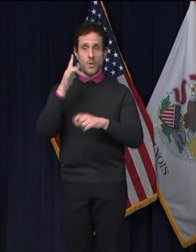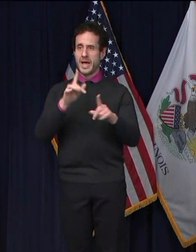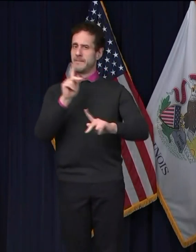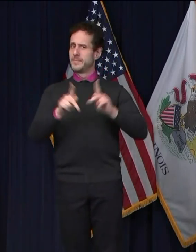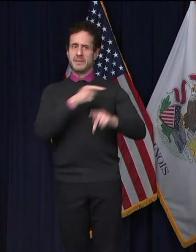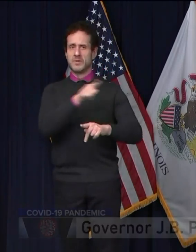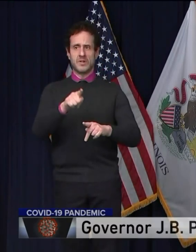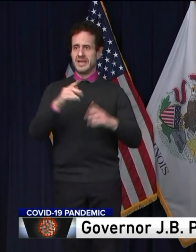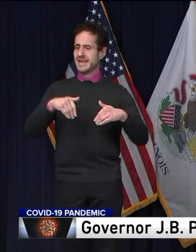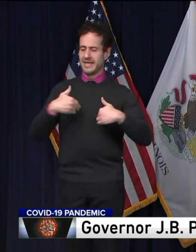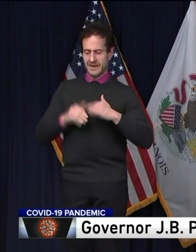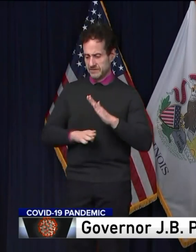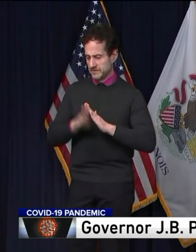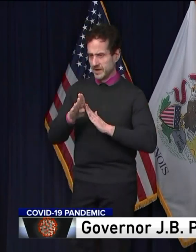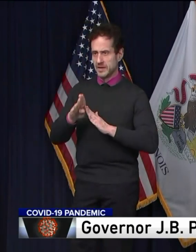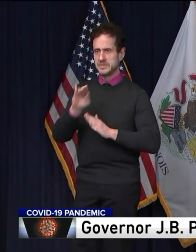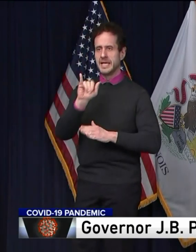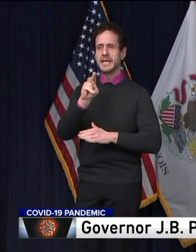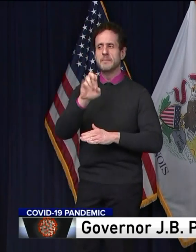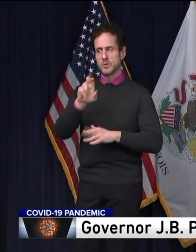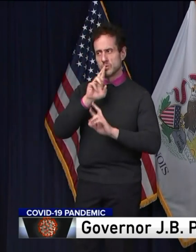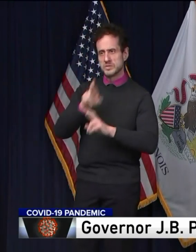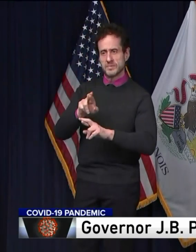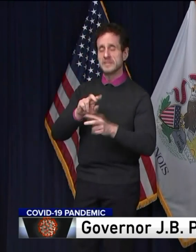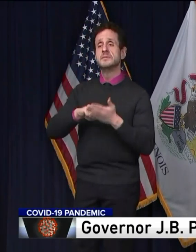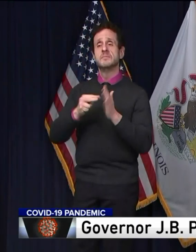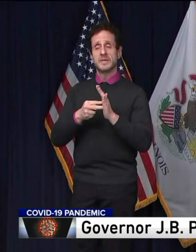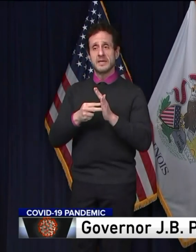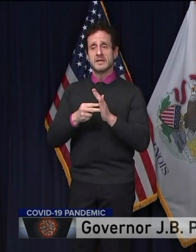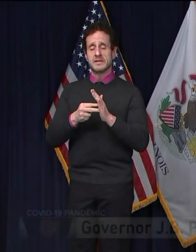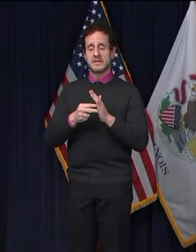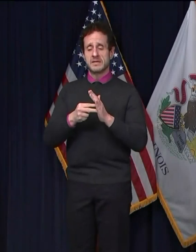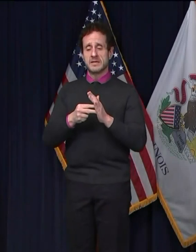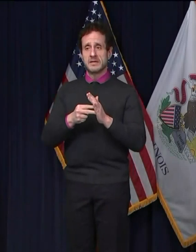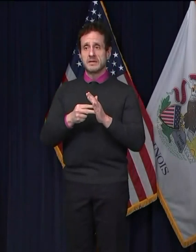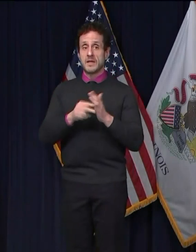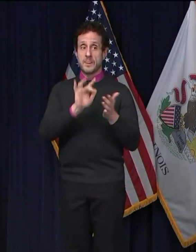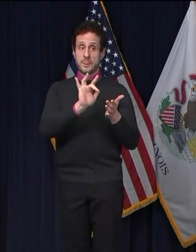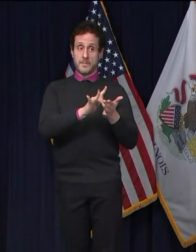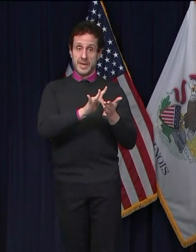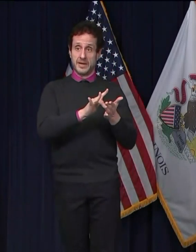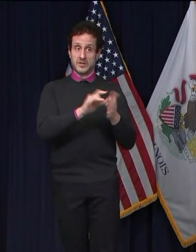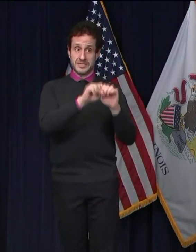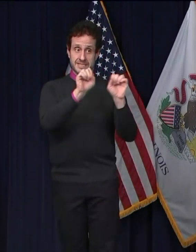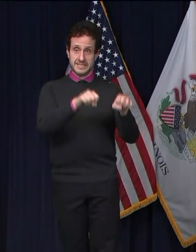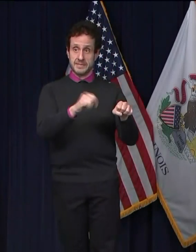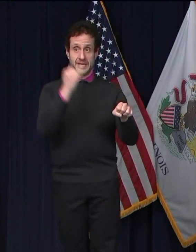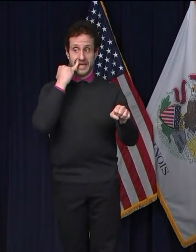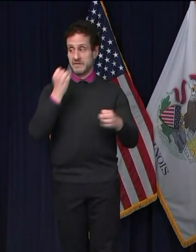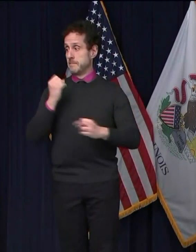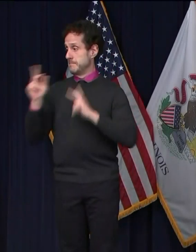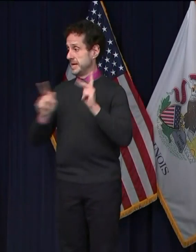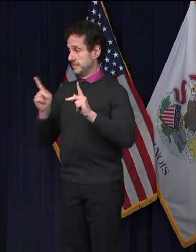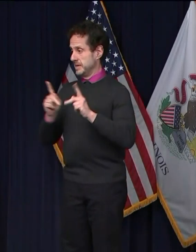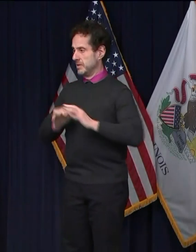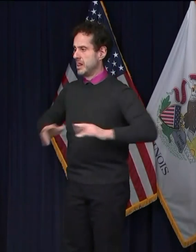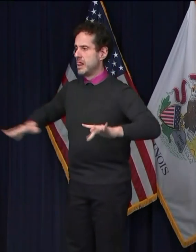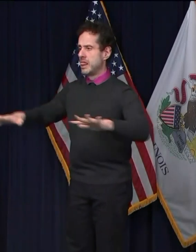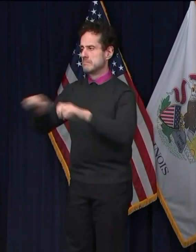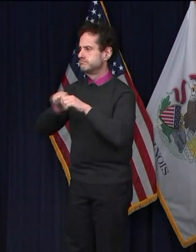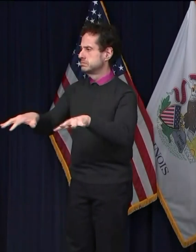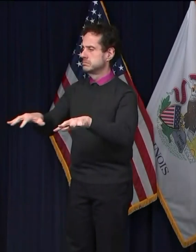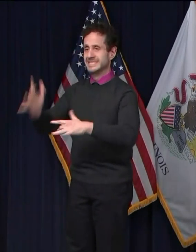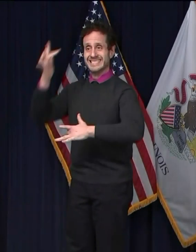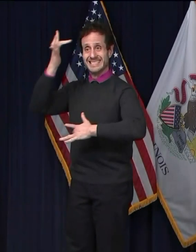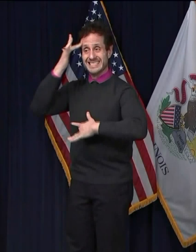population, there's a greater risk of overwhelming our medical systems if too many people get sick from it all